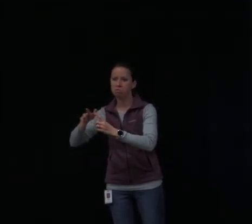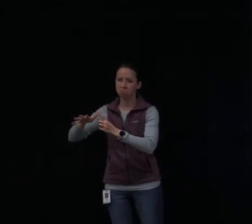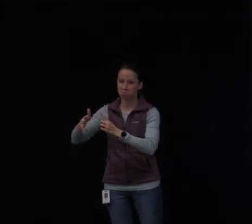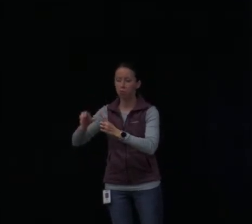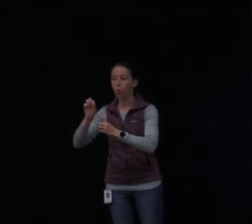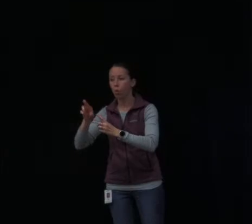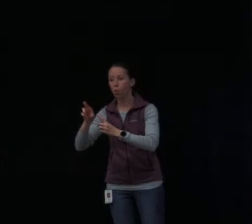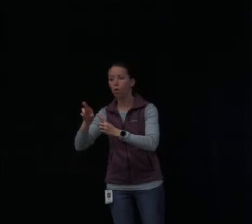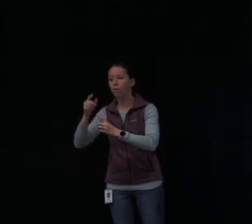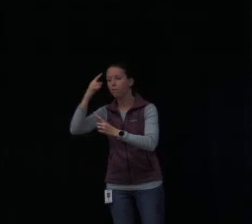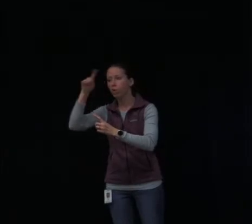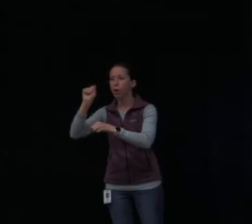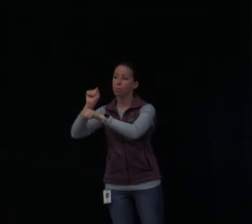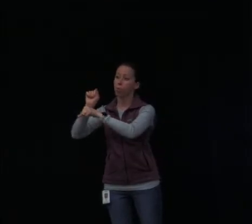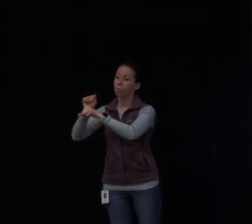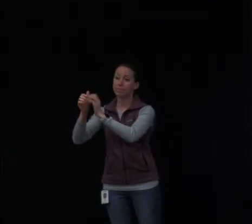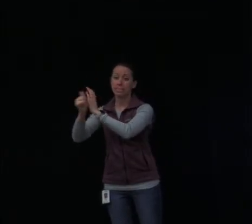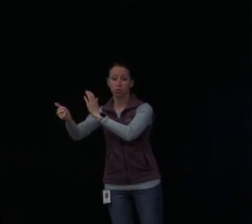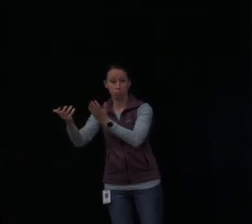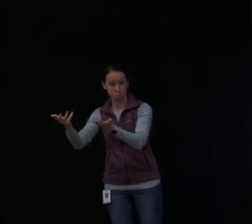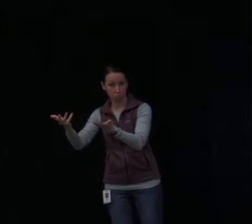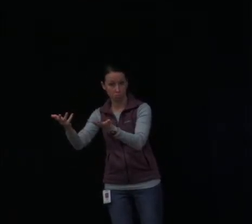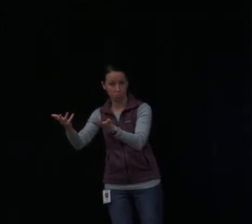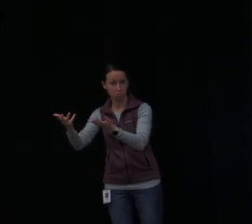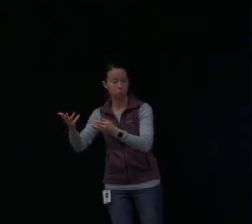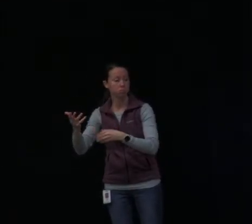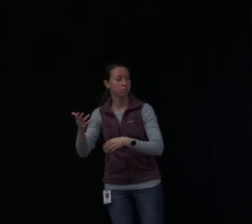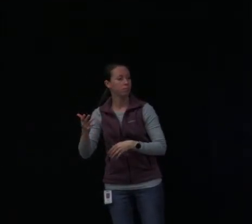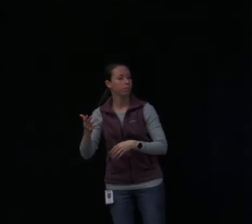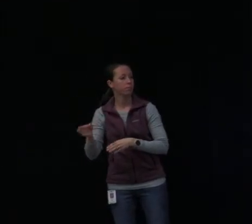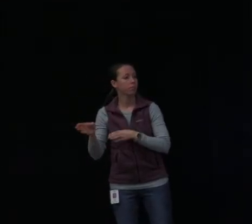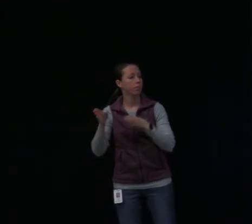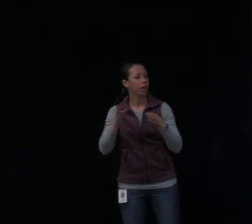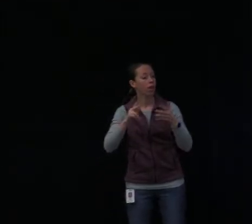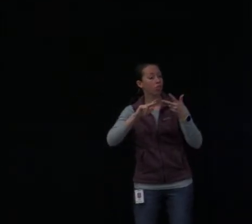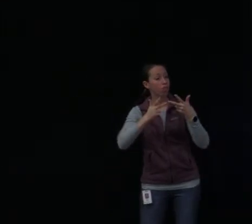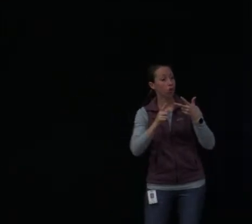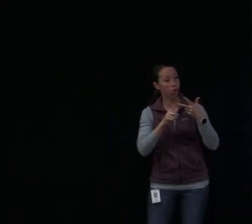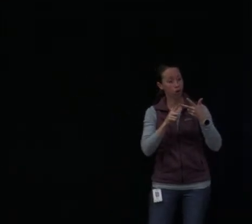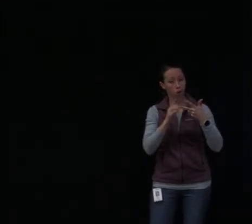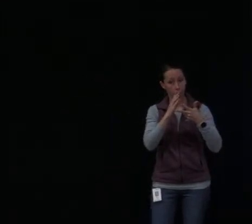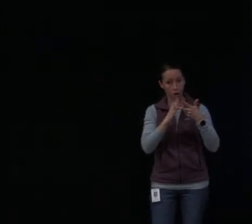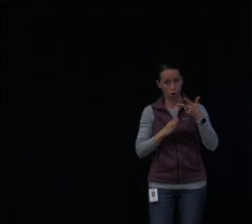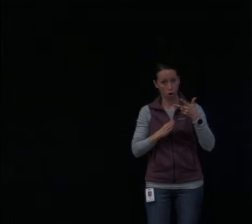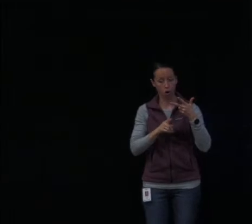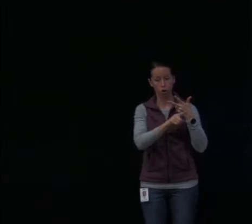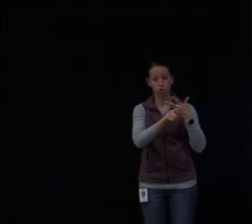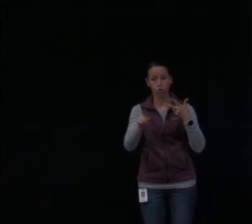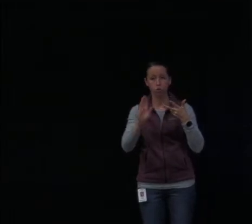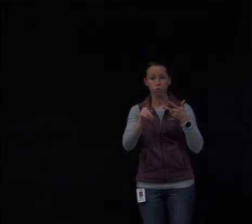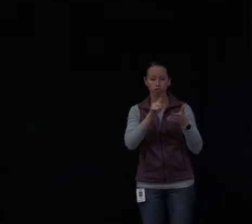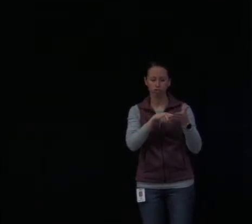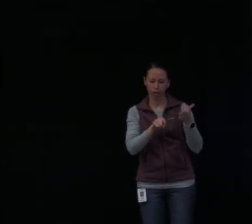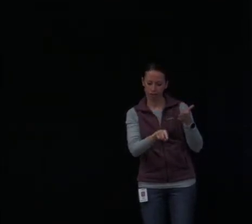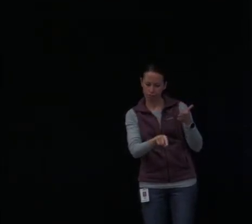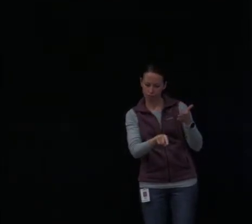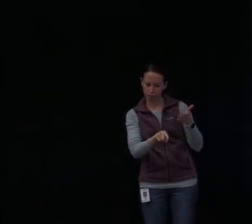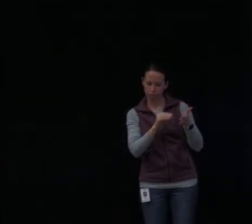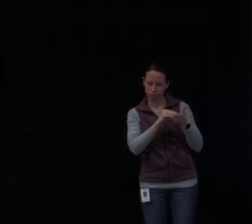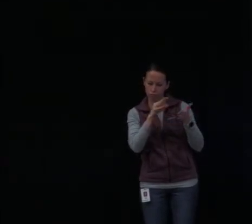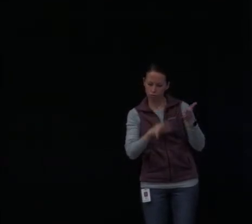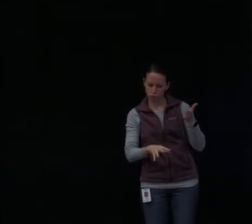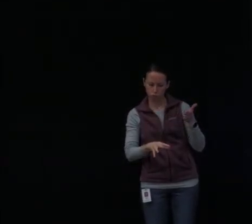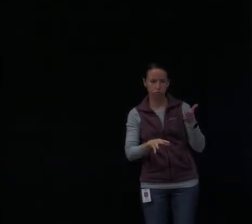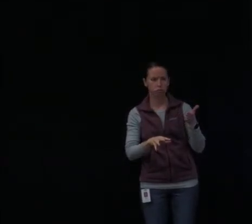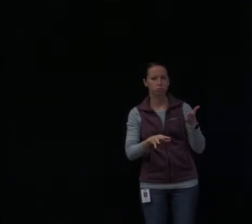or employment skills. And then for the third part, you're going to check if the student is